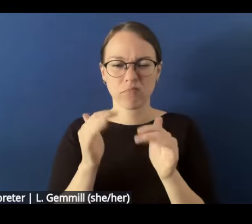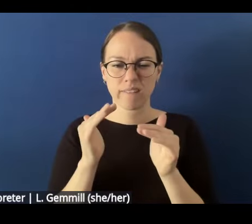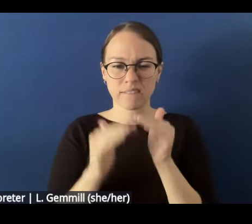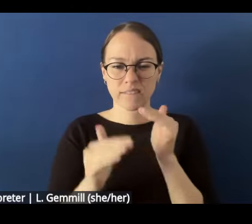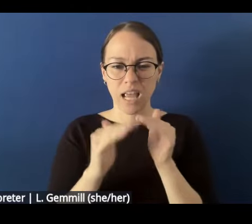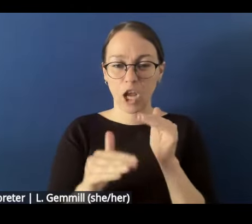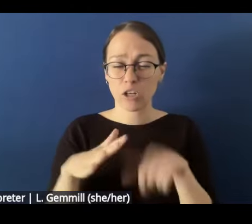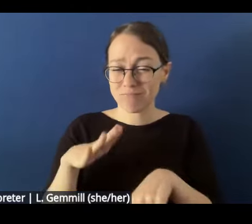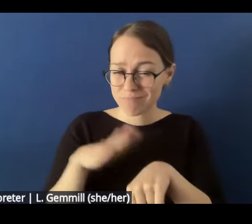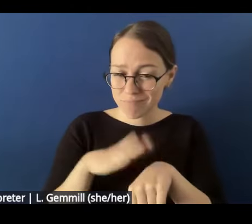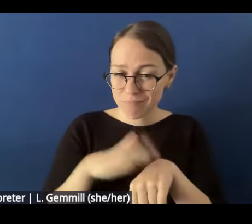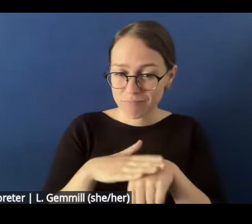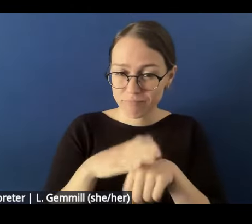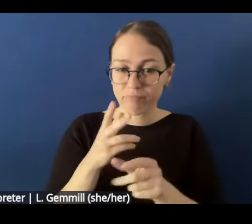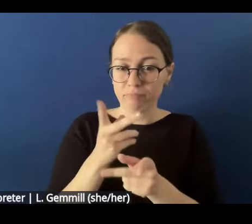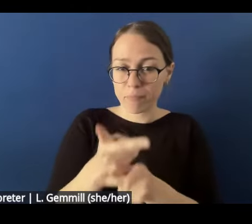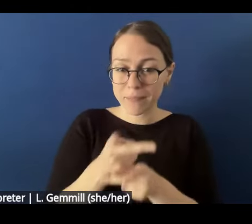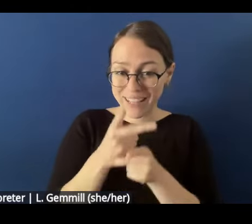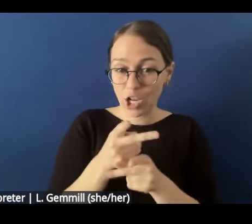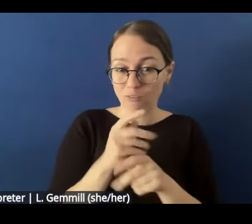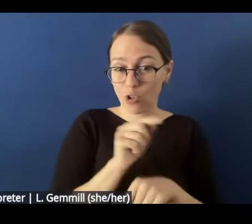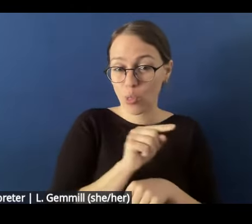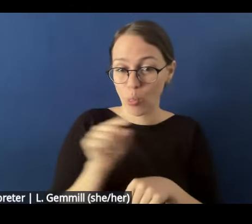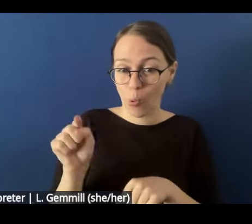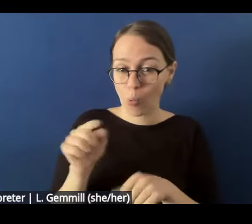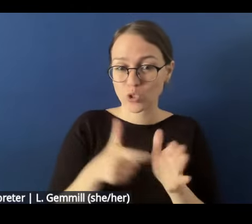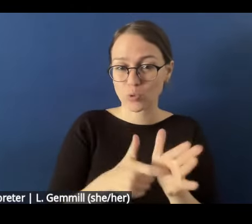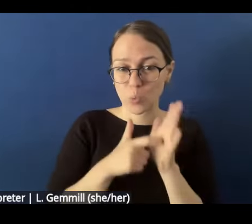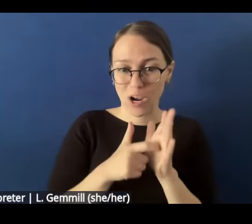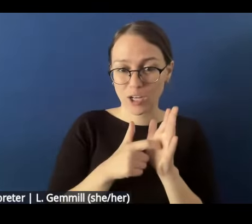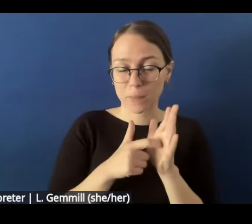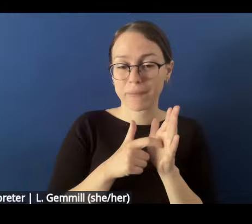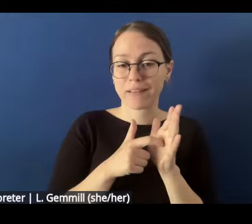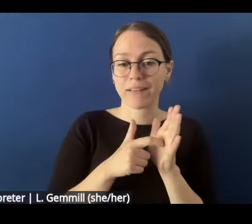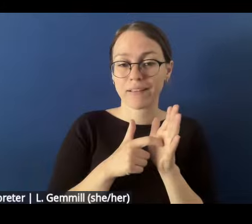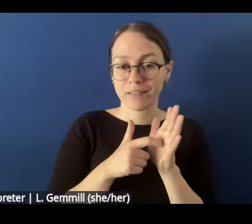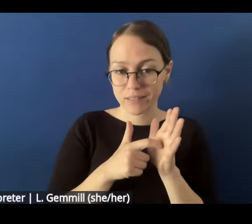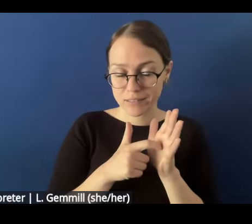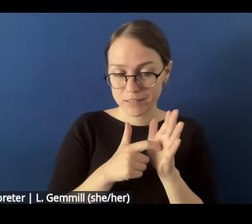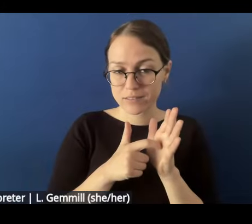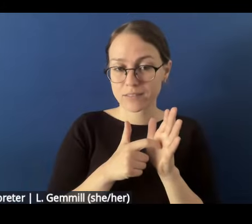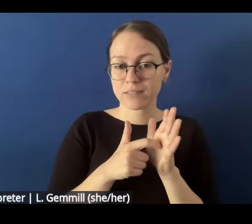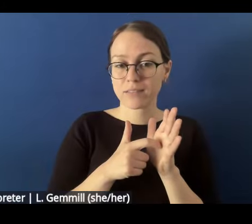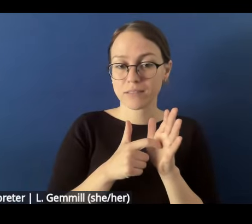that those requirements don't come with a